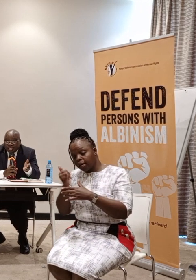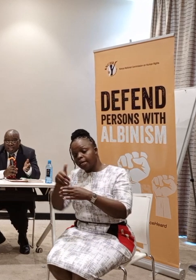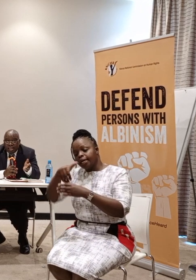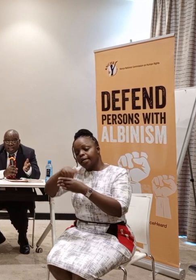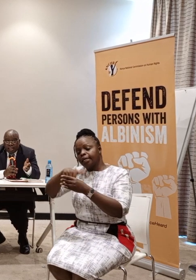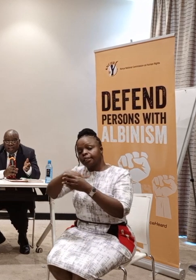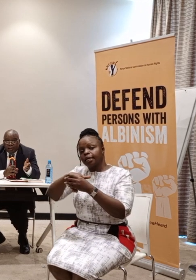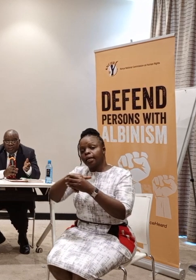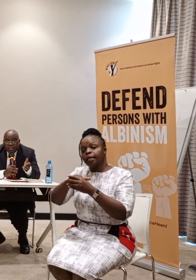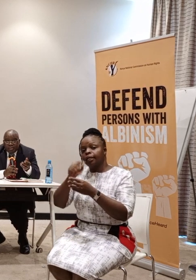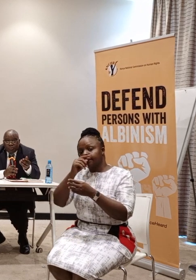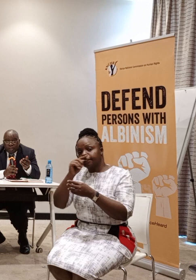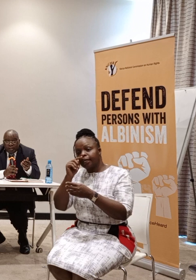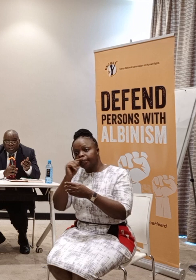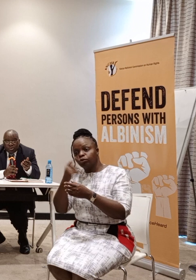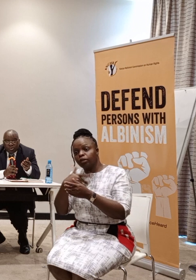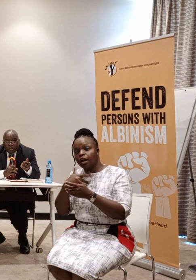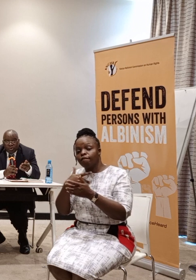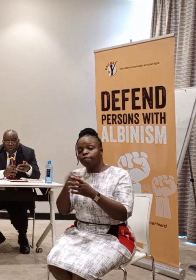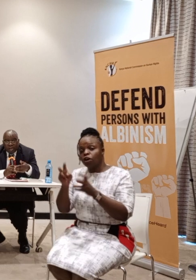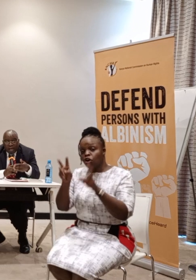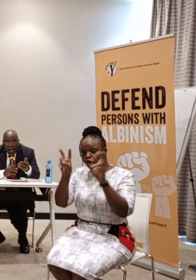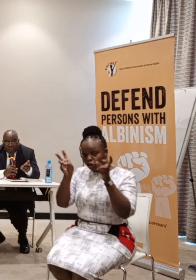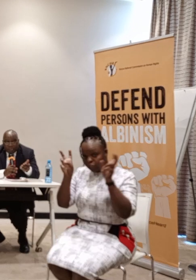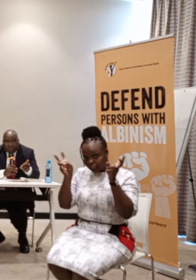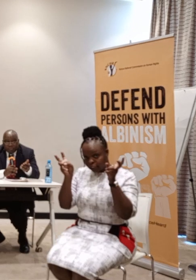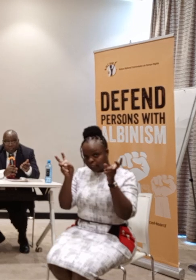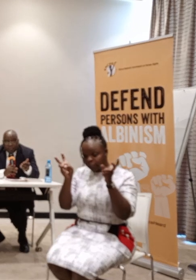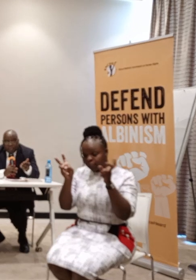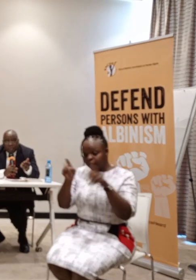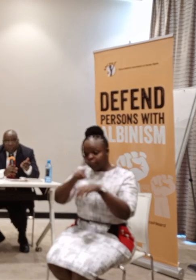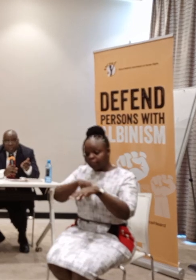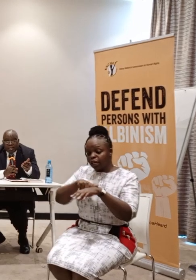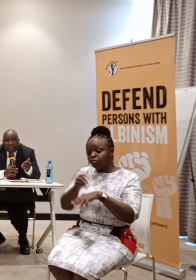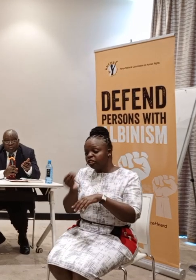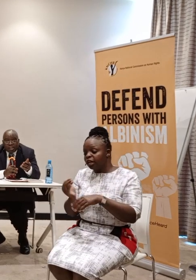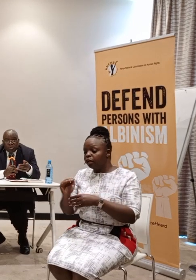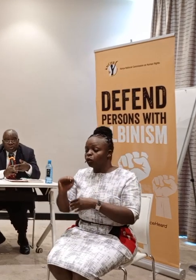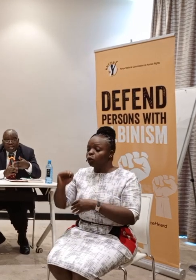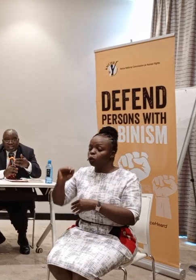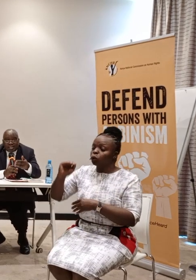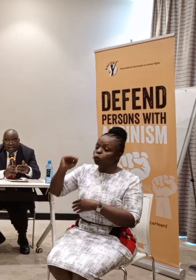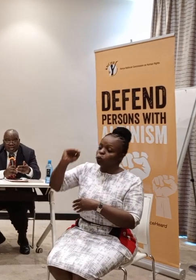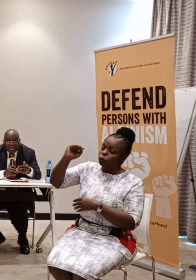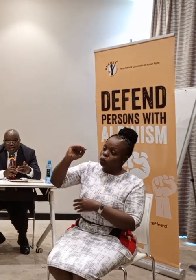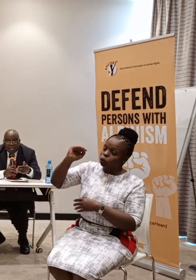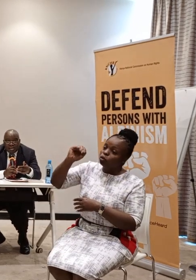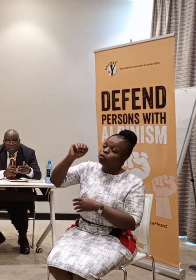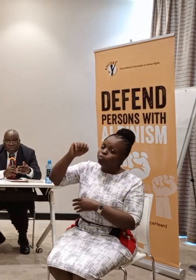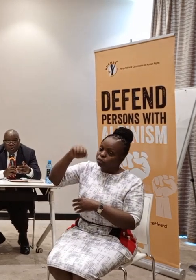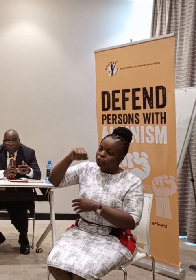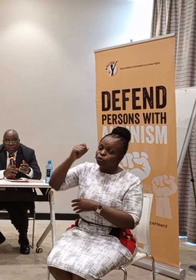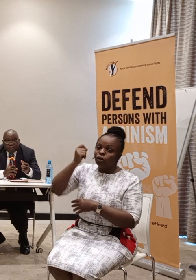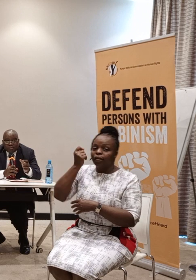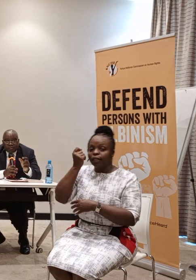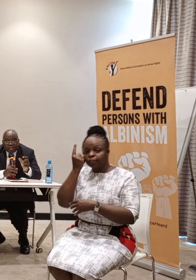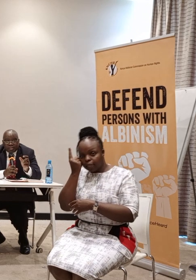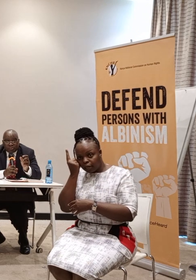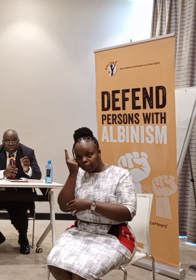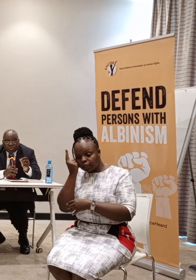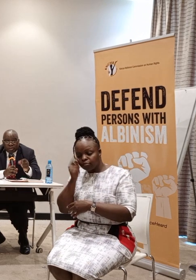content. This way, children growing up, they would begin to understand,